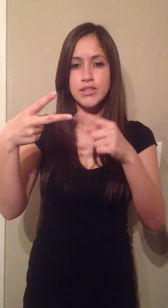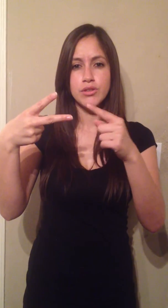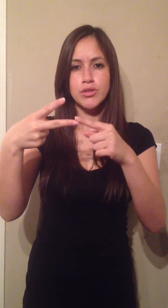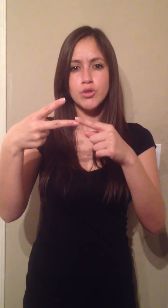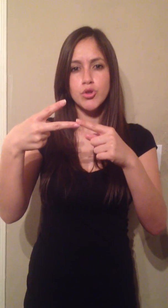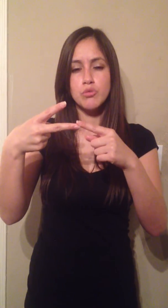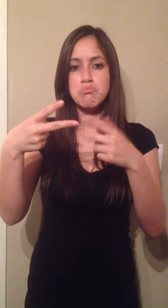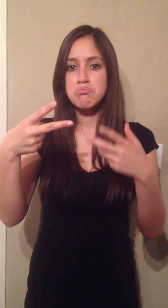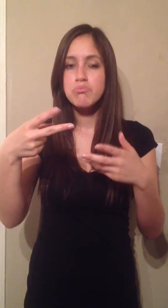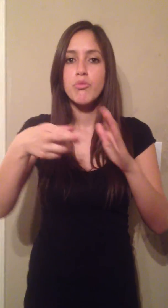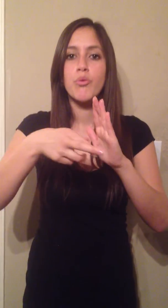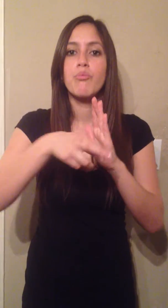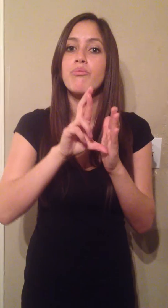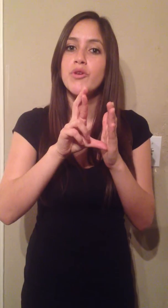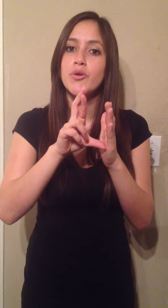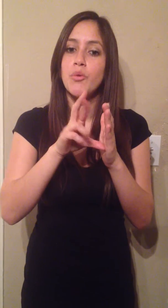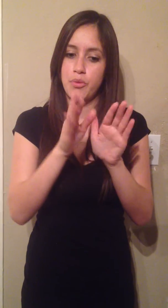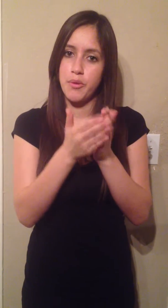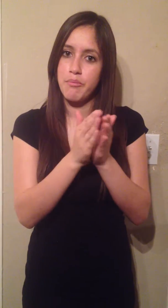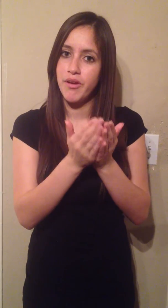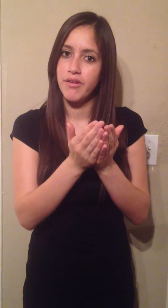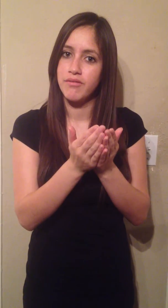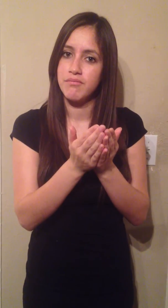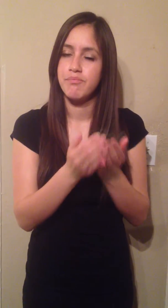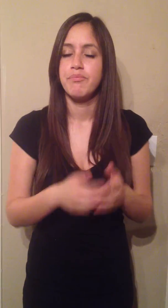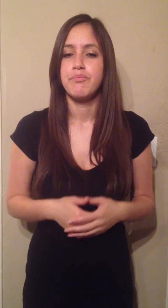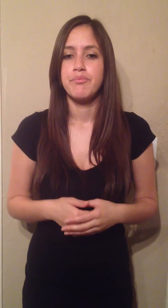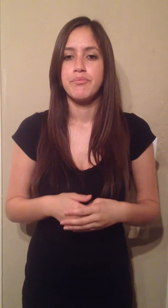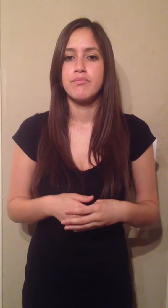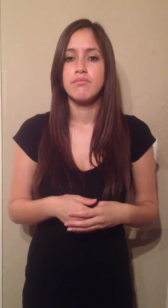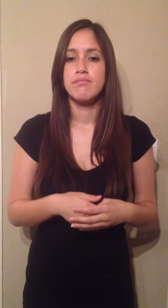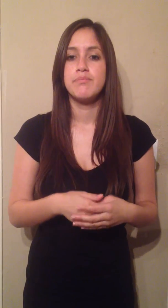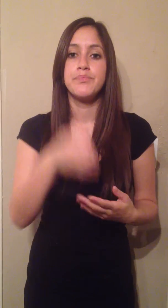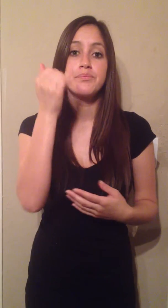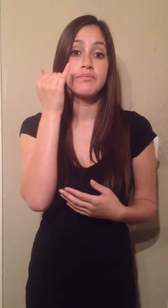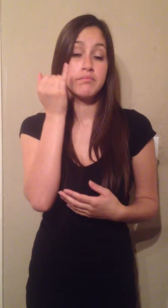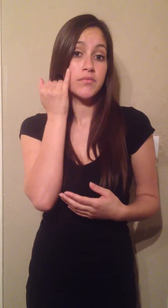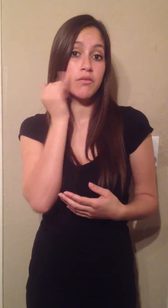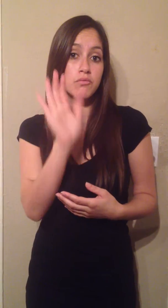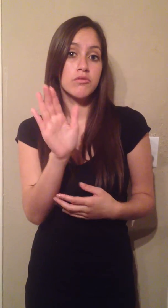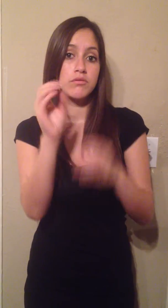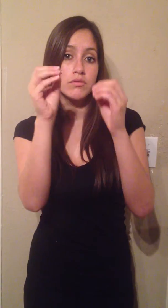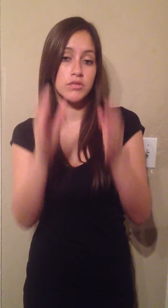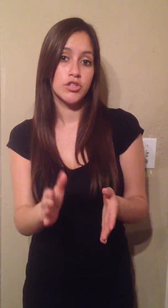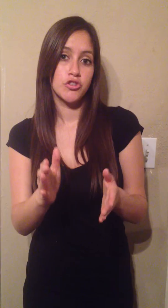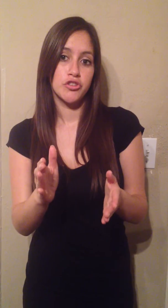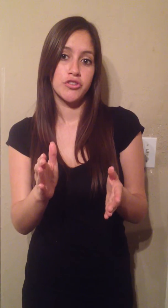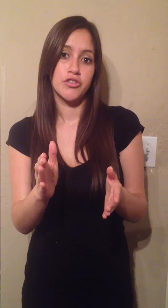And so if you have a teacher who lectures basically from the textbook, so every time you